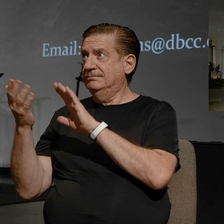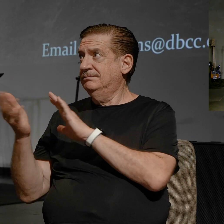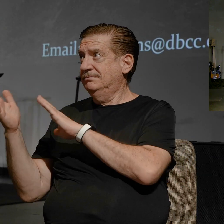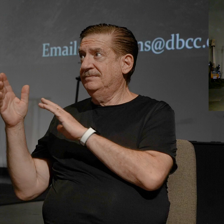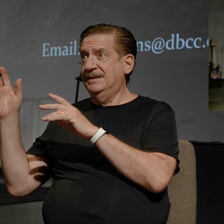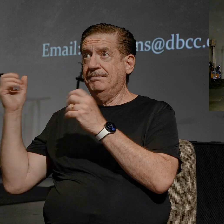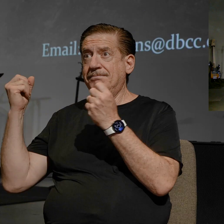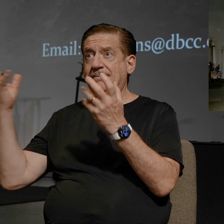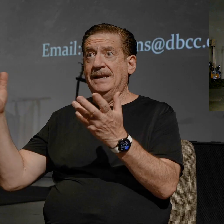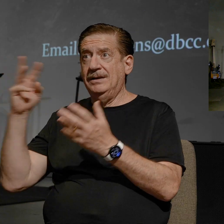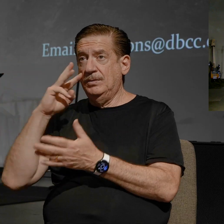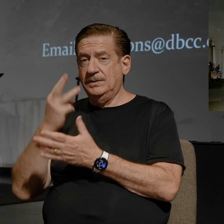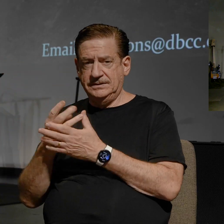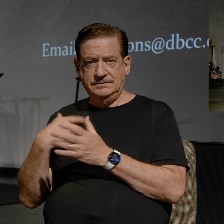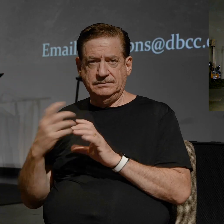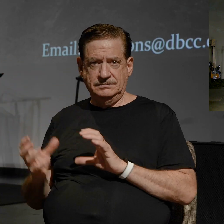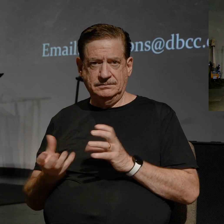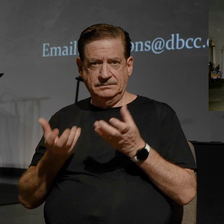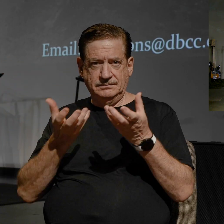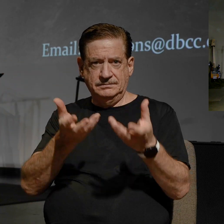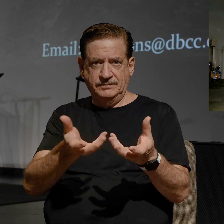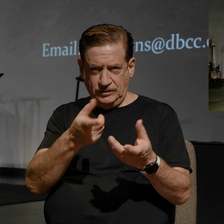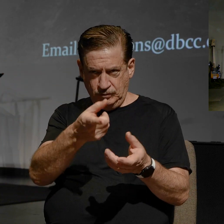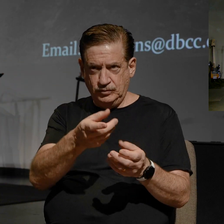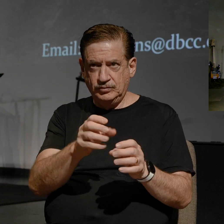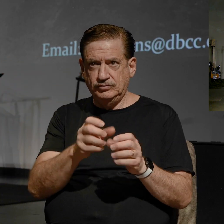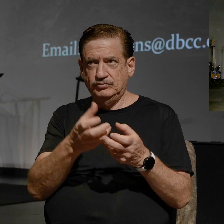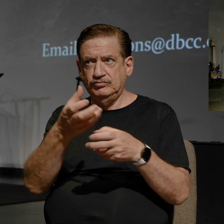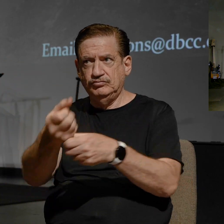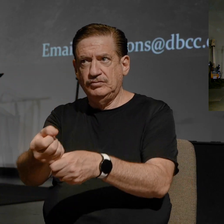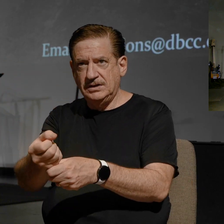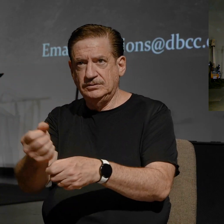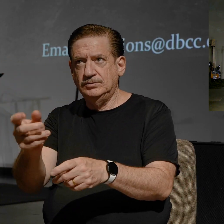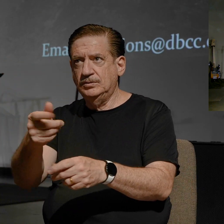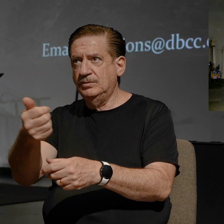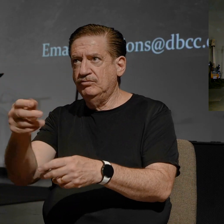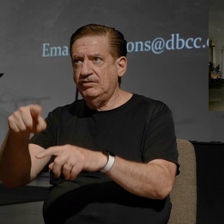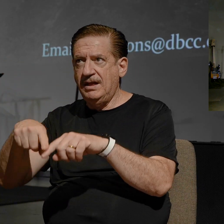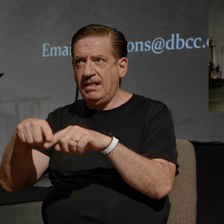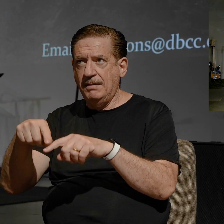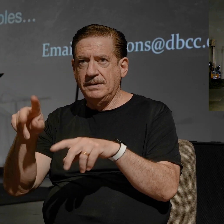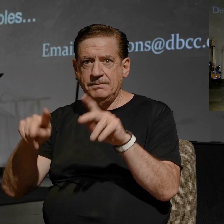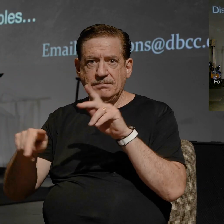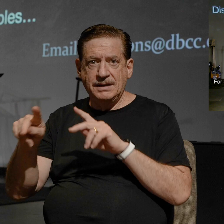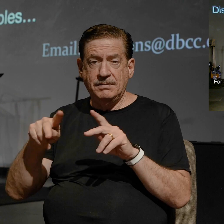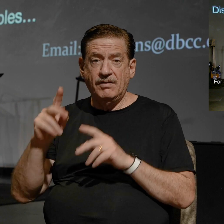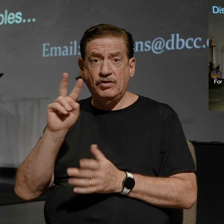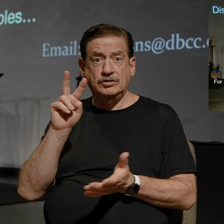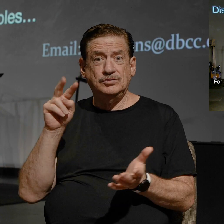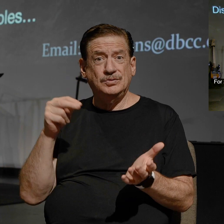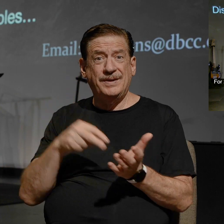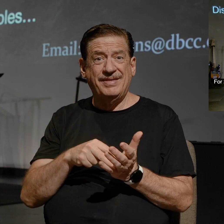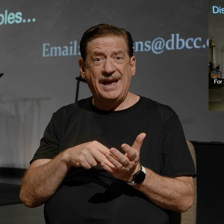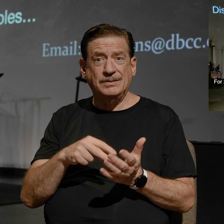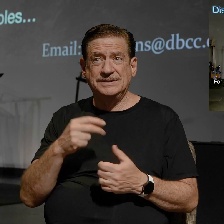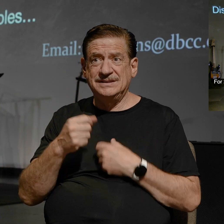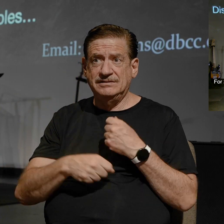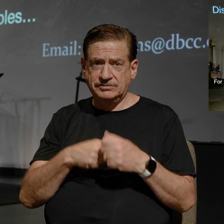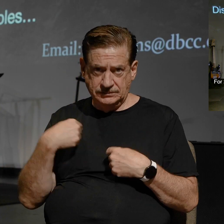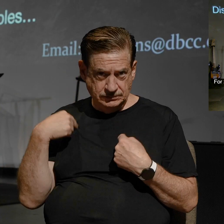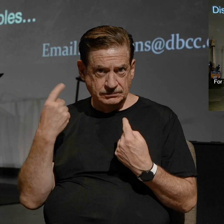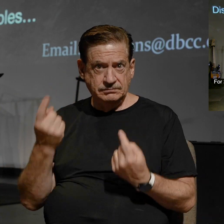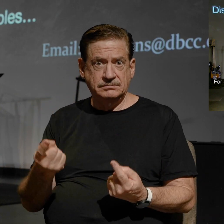entrust them to reliable people. And for 2,000 years, this has been the